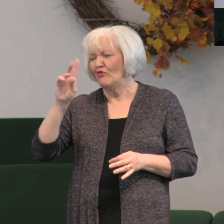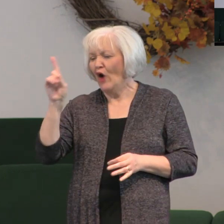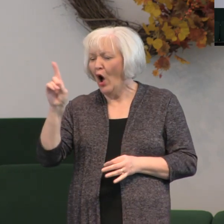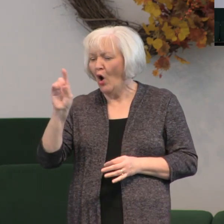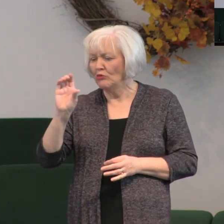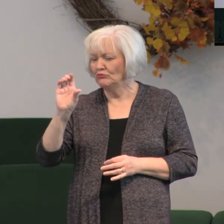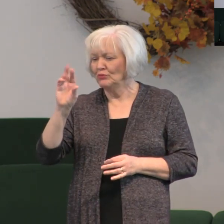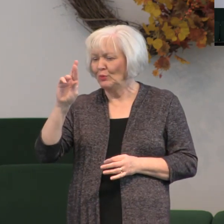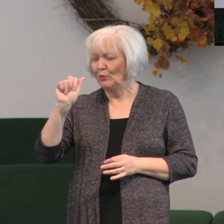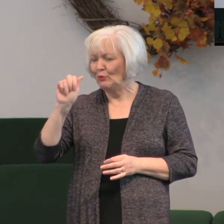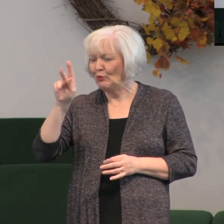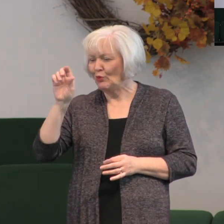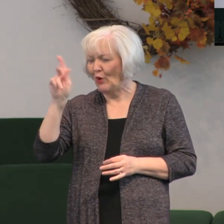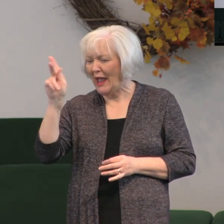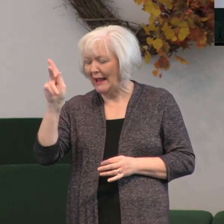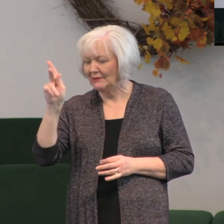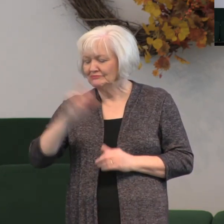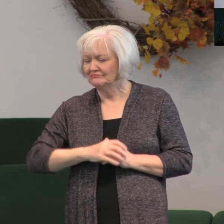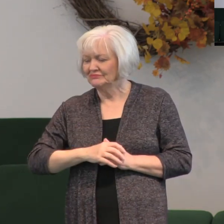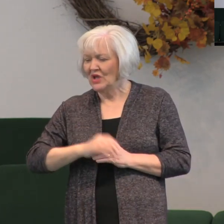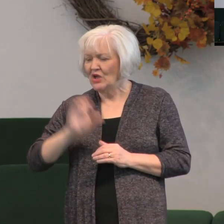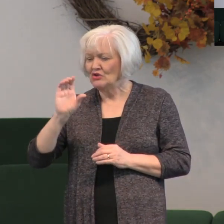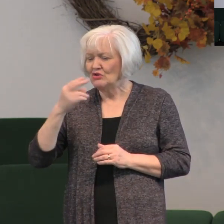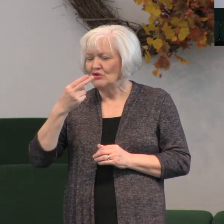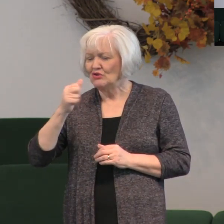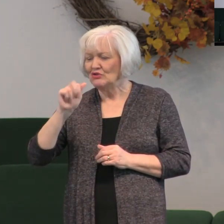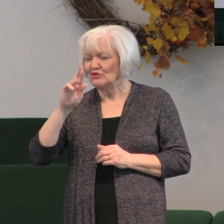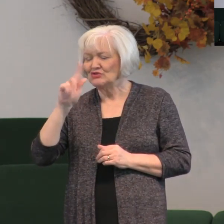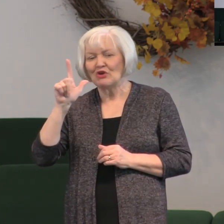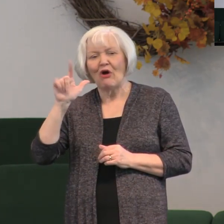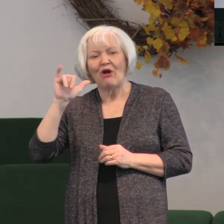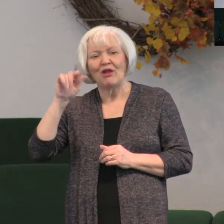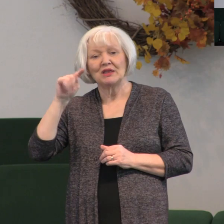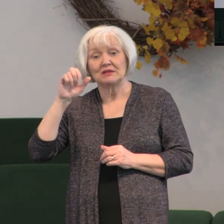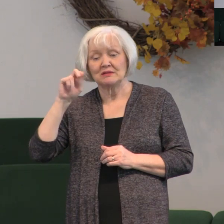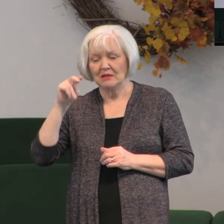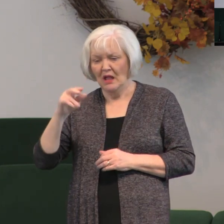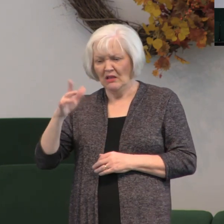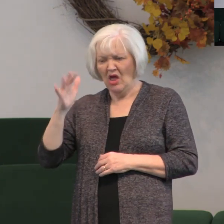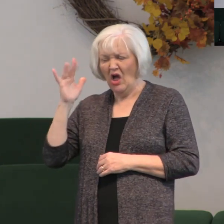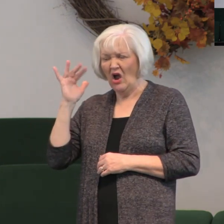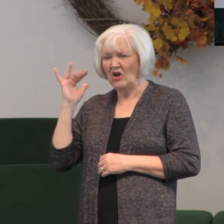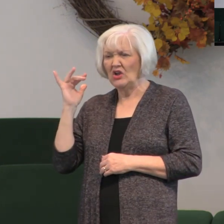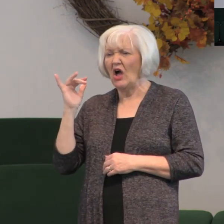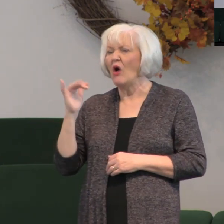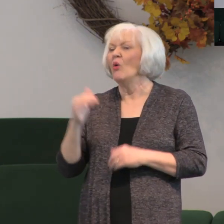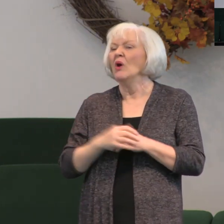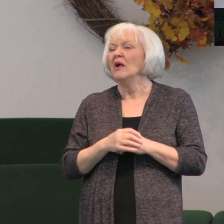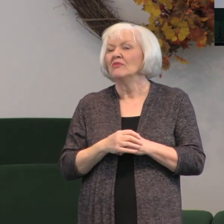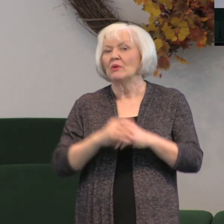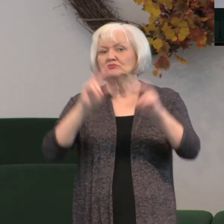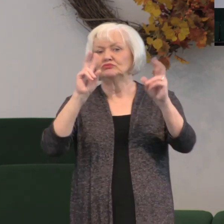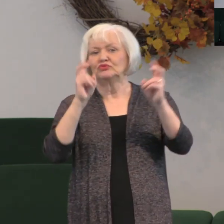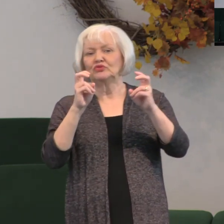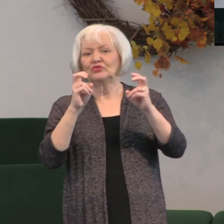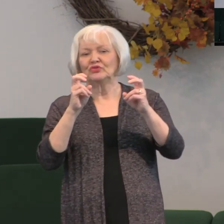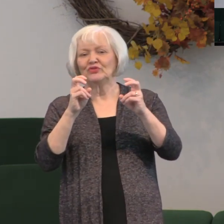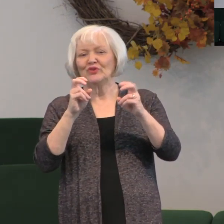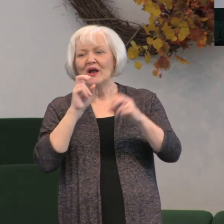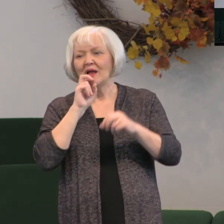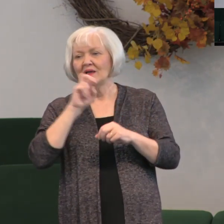a charlatan there used to be a phrase years ago that it would be a snake oil sales salesman anybody